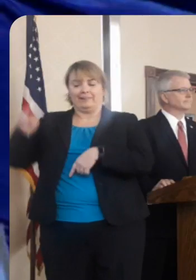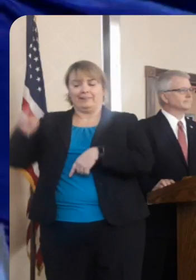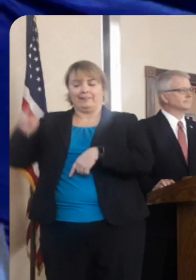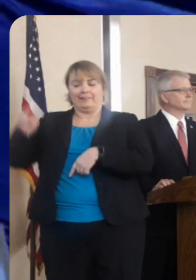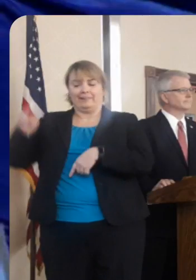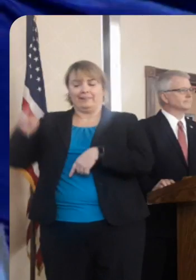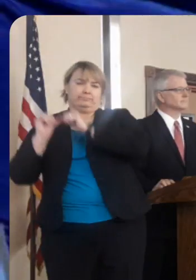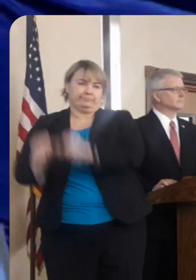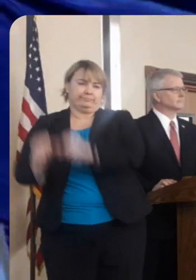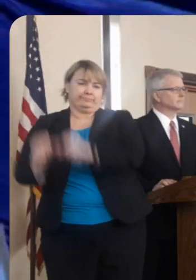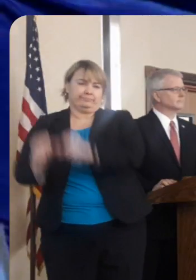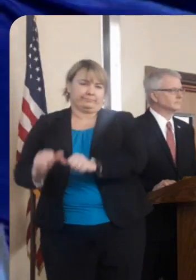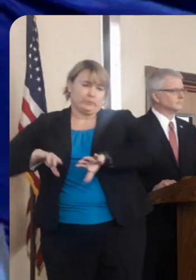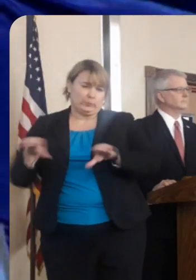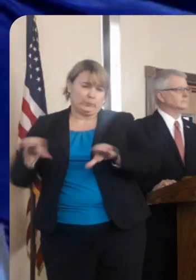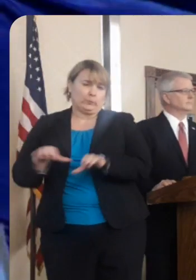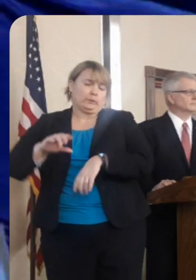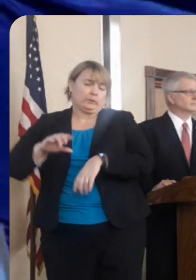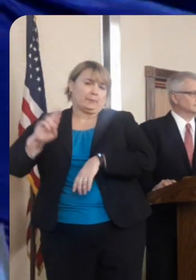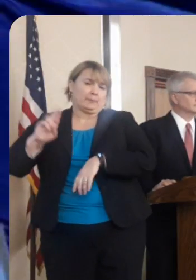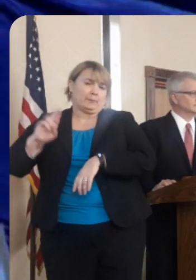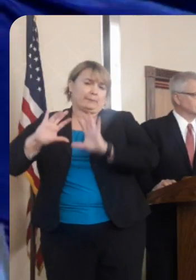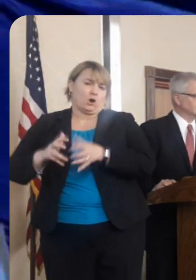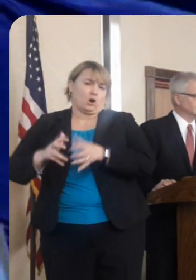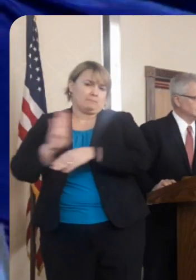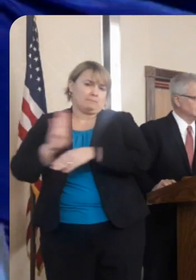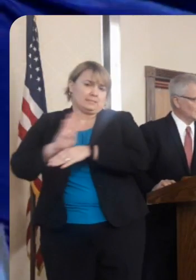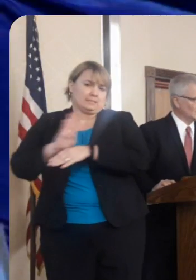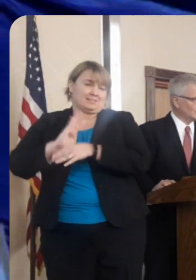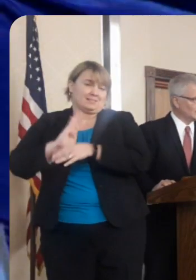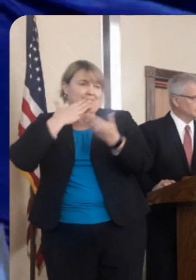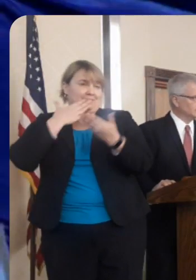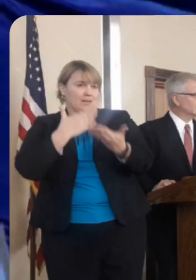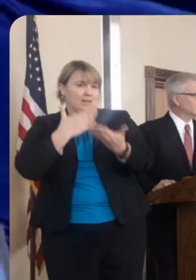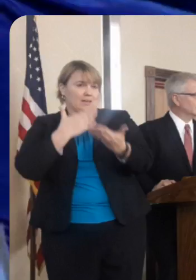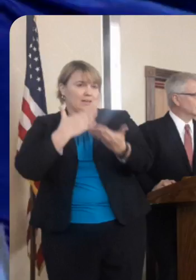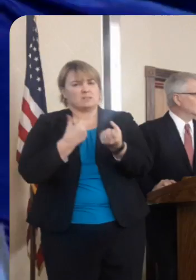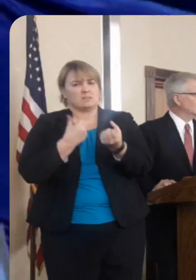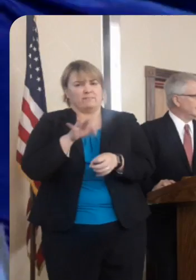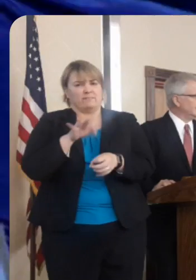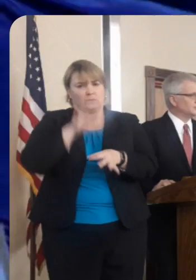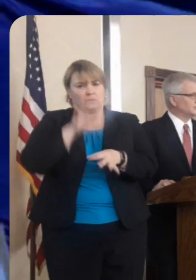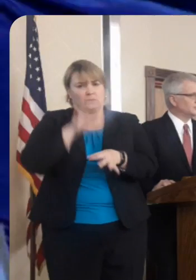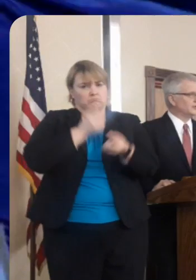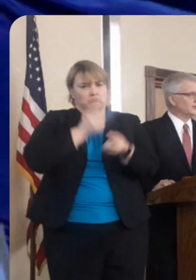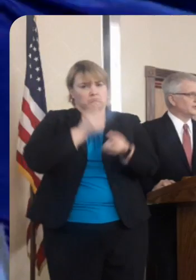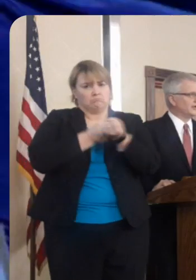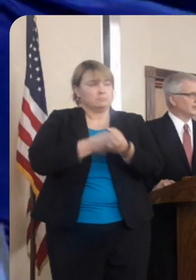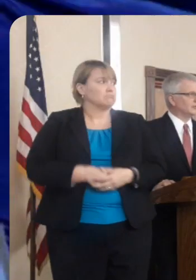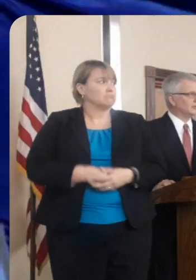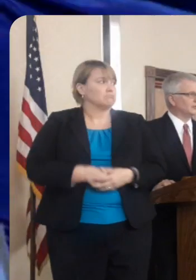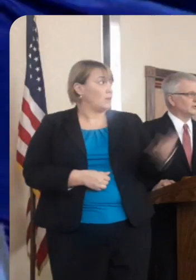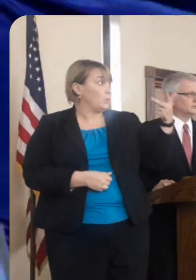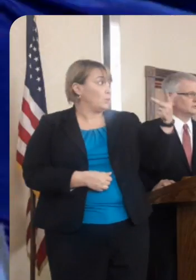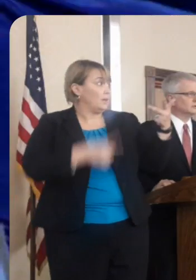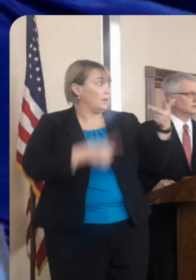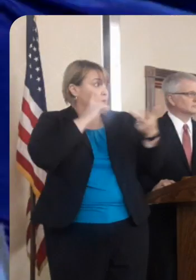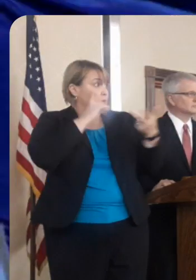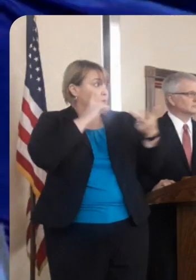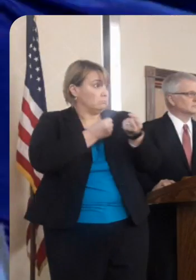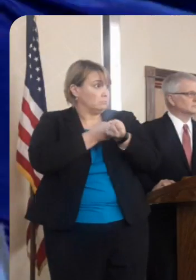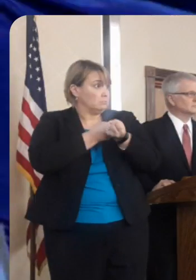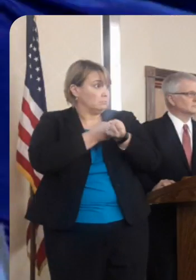members today to please support this. Thank you very much, Mr. Chairman. Thank you. That's 3 in favor. Any opposed?